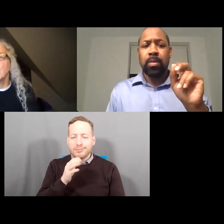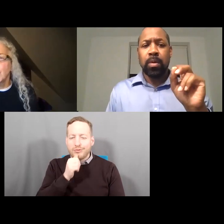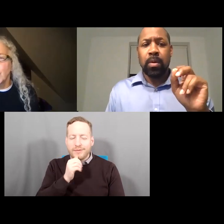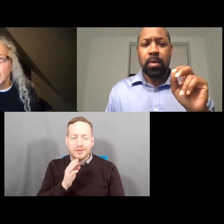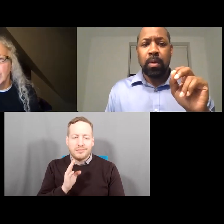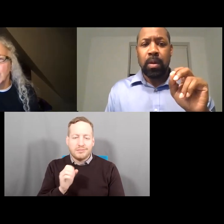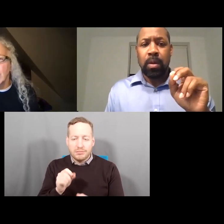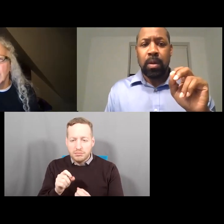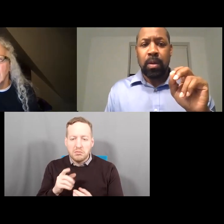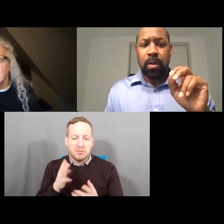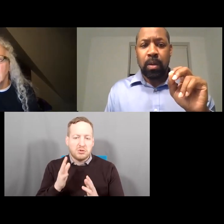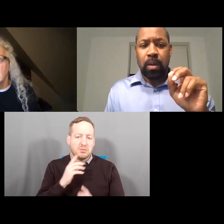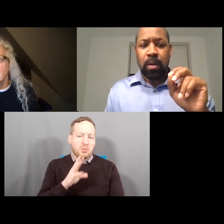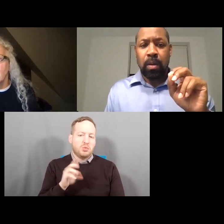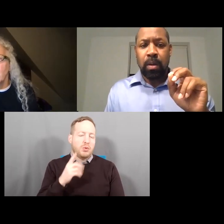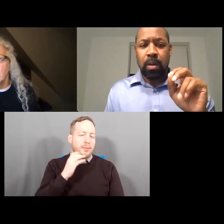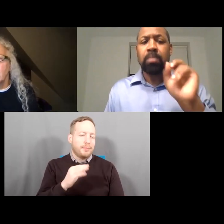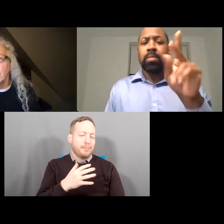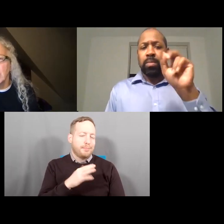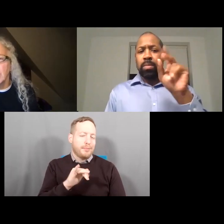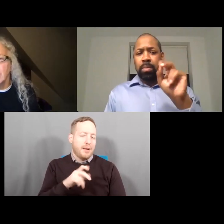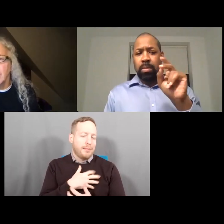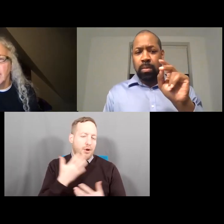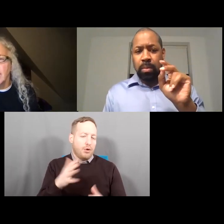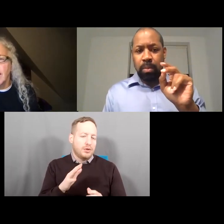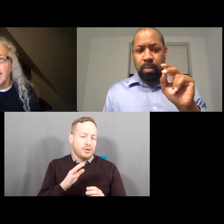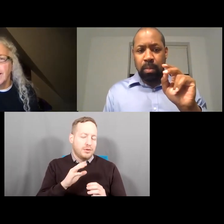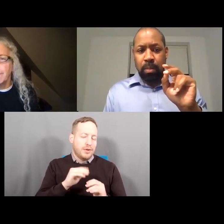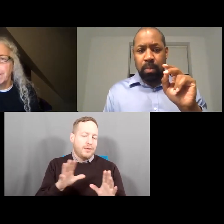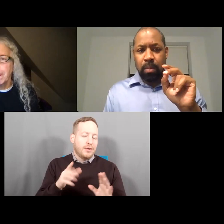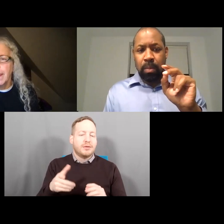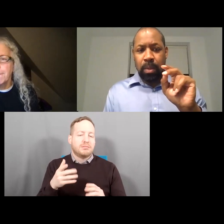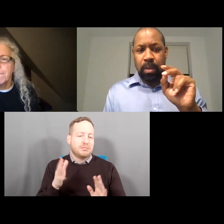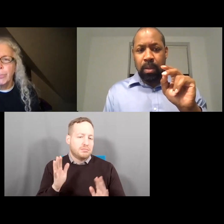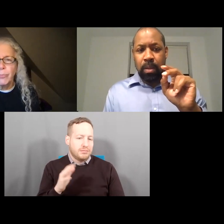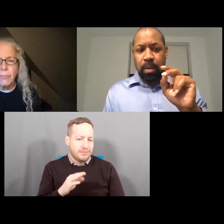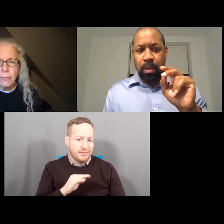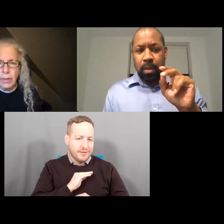Oh, she withdrew her question, I think. She wrote me privately. We